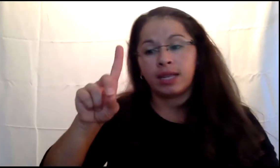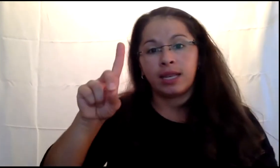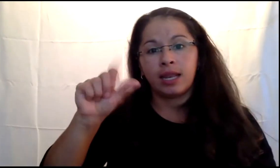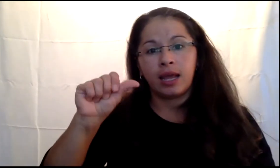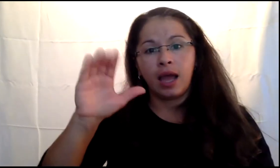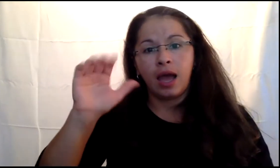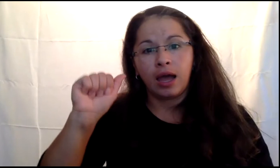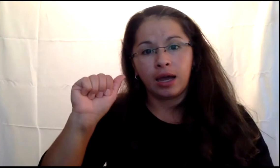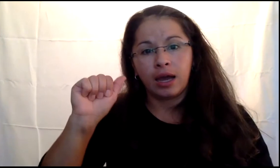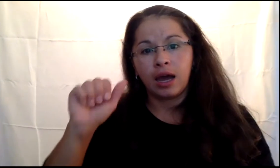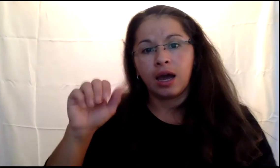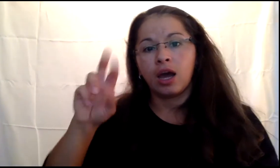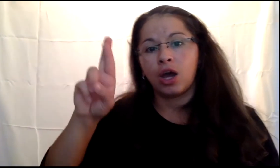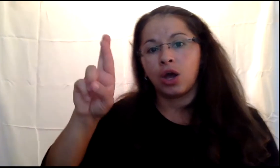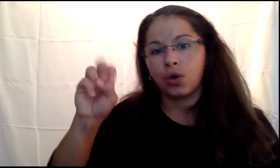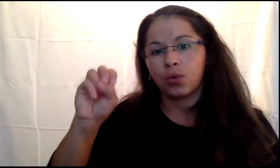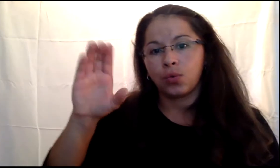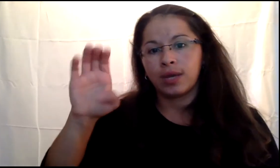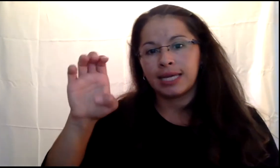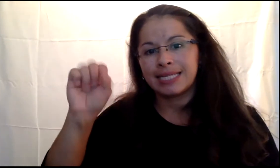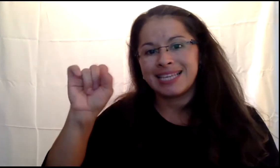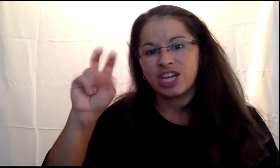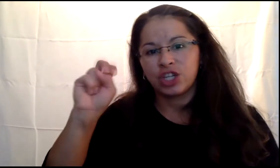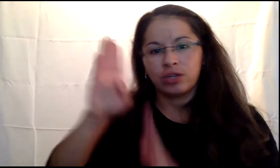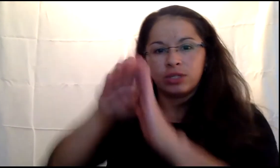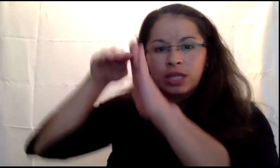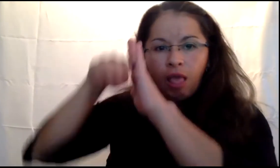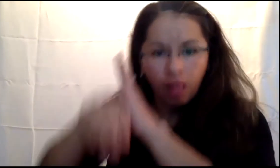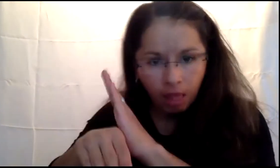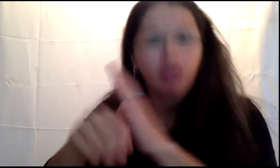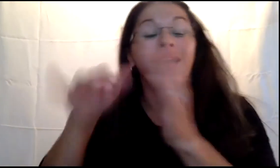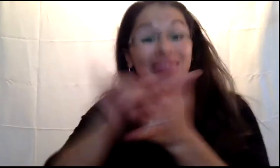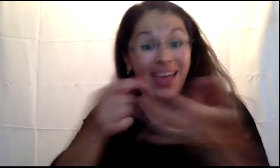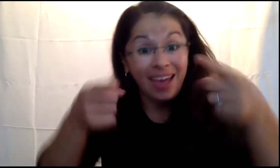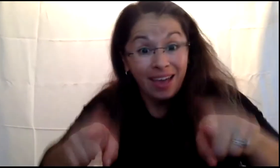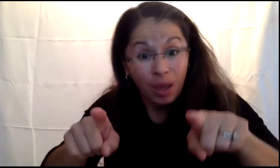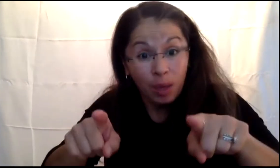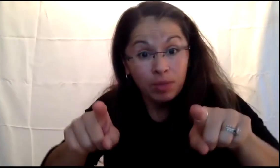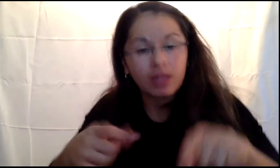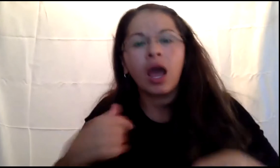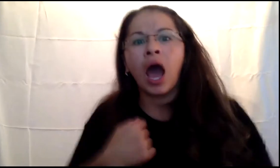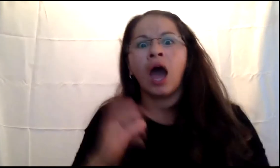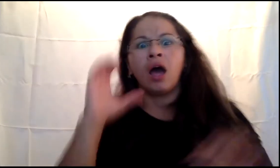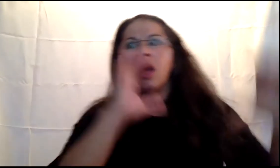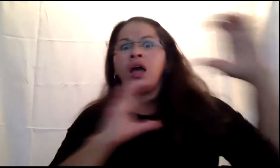happened, one of the things I was looking for is, what college presidents were